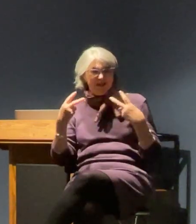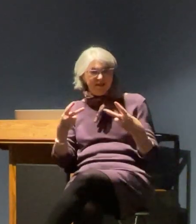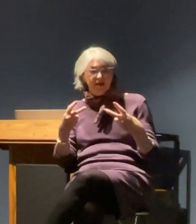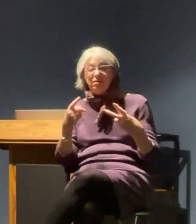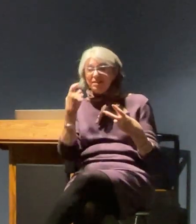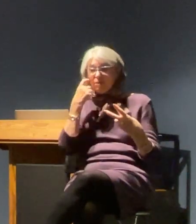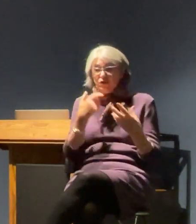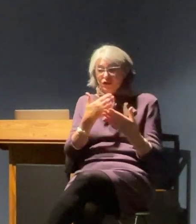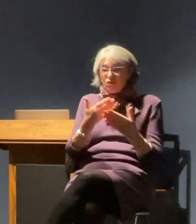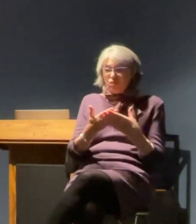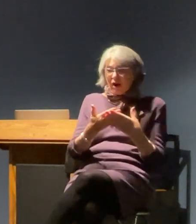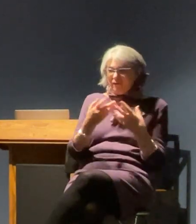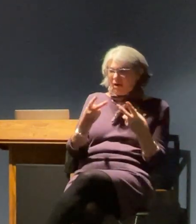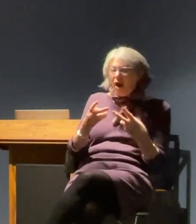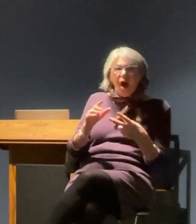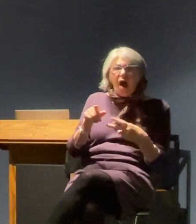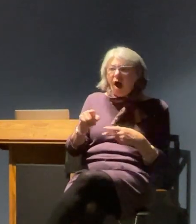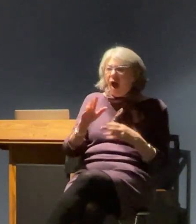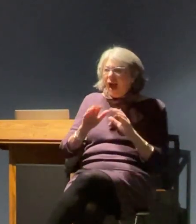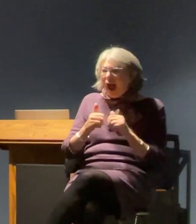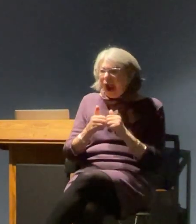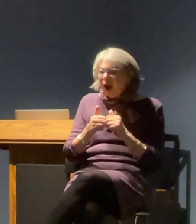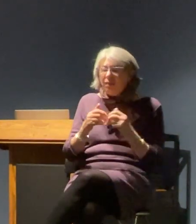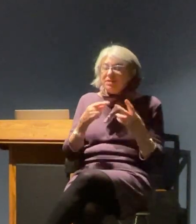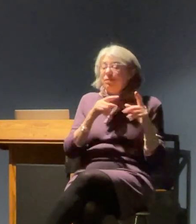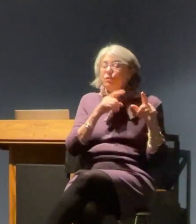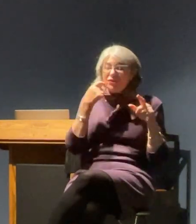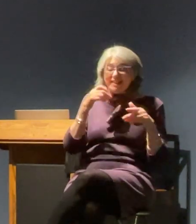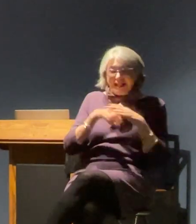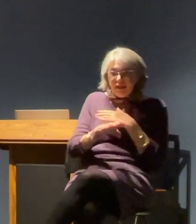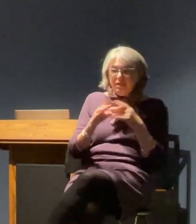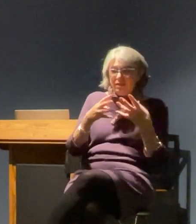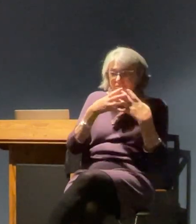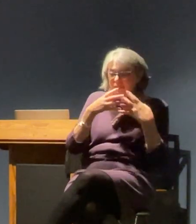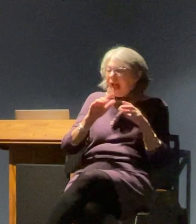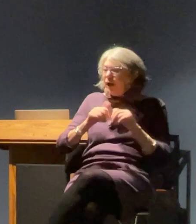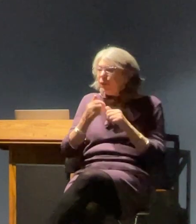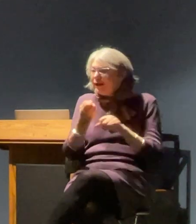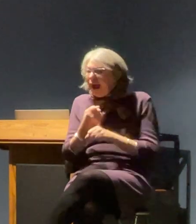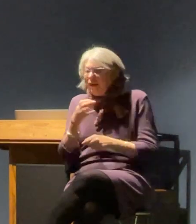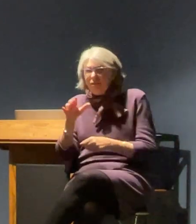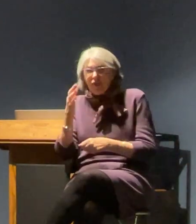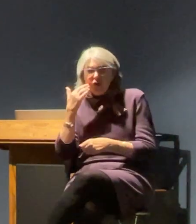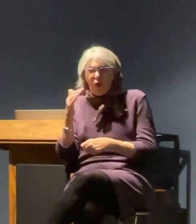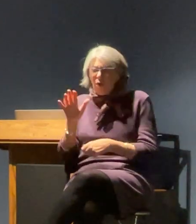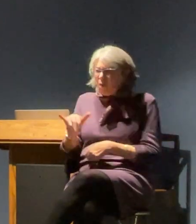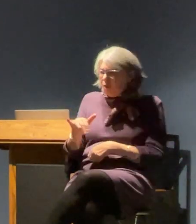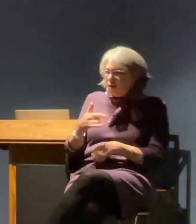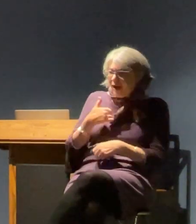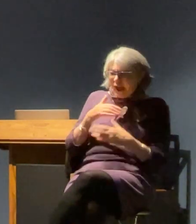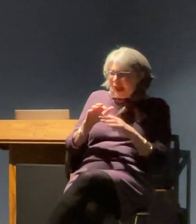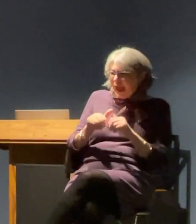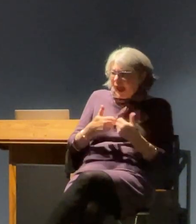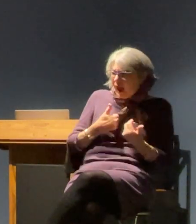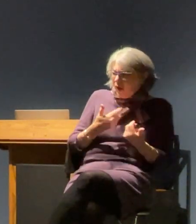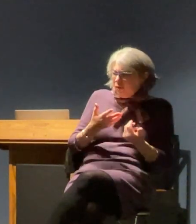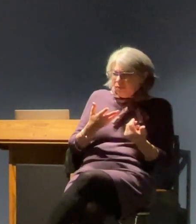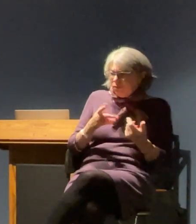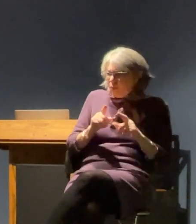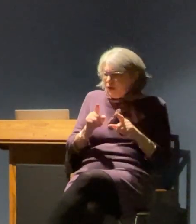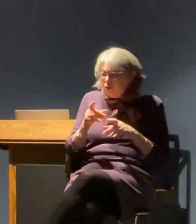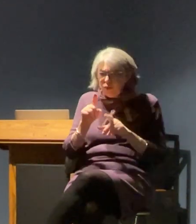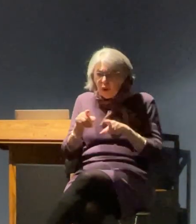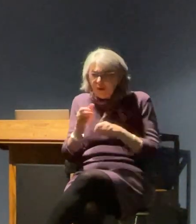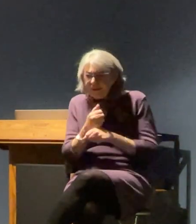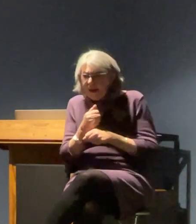got to the facility would ask me like, how did you get those? Those are like, because they know it's a marker of the time, and they're like, we just got those, how did, like, where did the people go to get them,